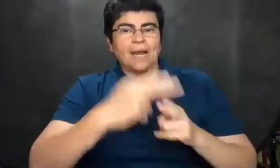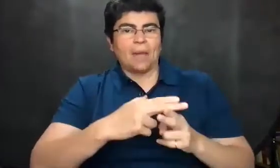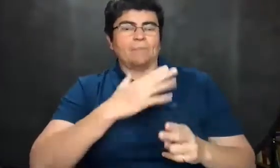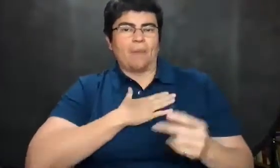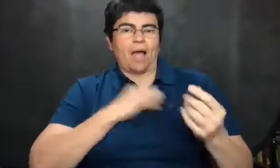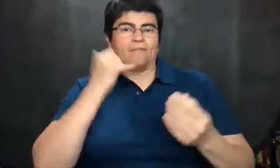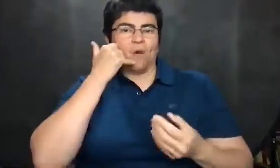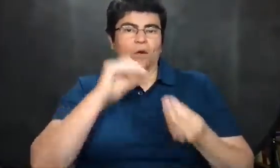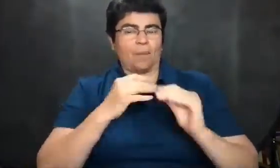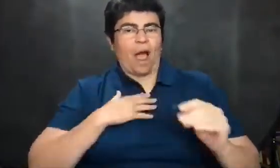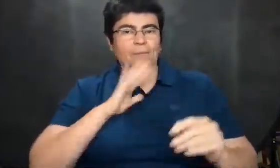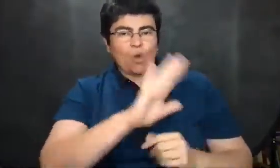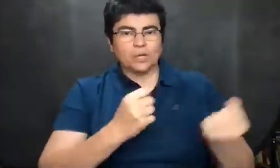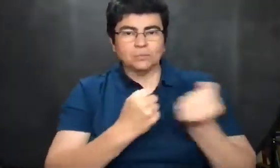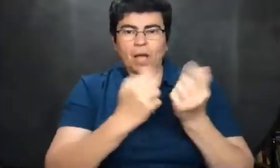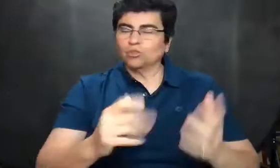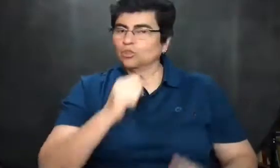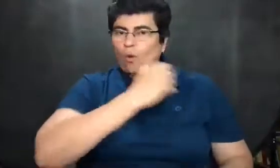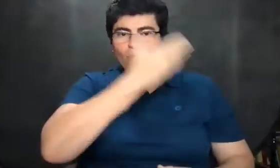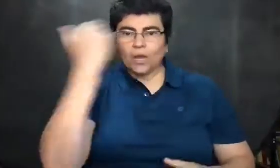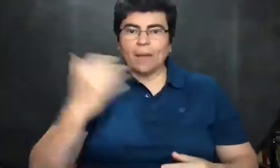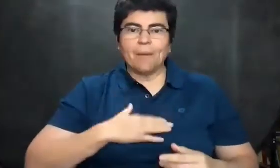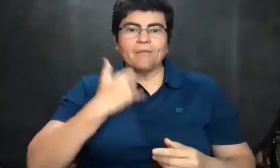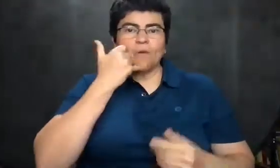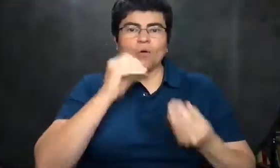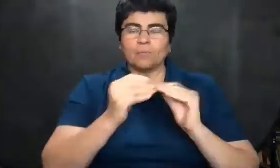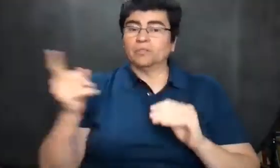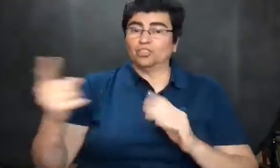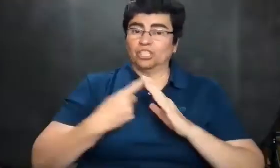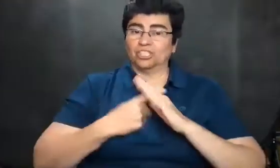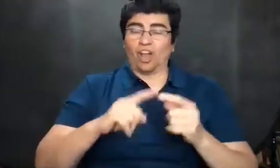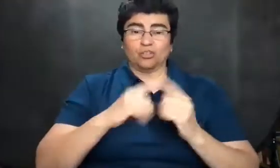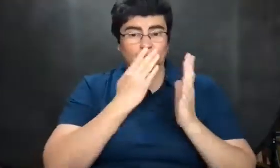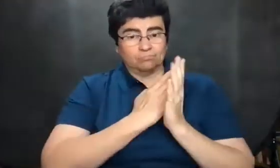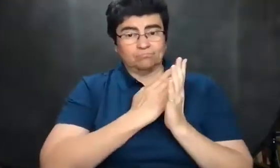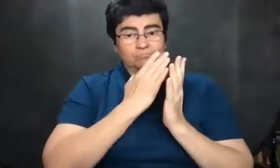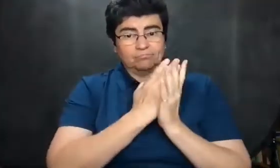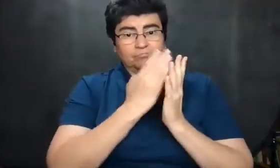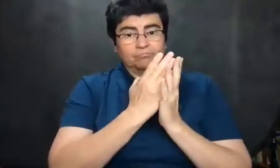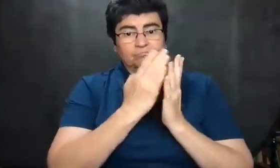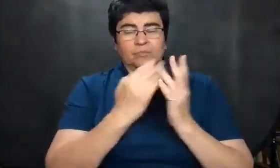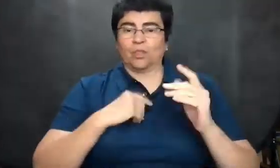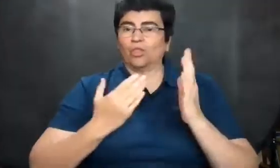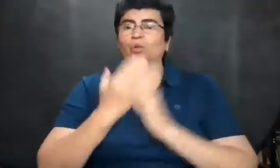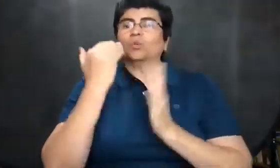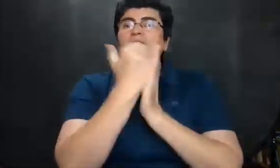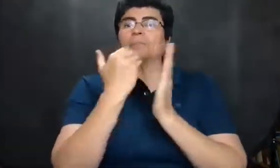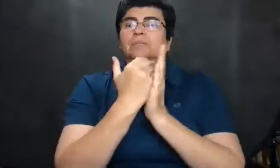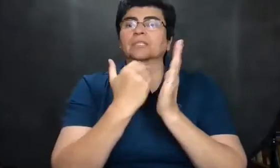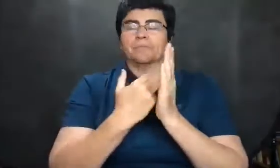you don't ever want to forget this number. And she began to take me through the steps, and I'm here to talk to you about steps 8 and